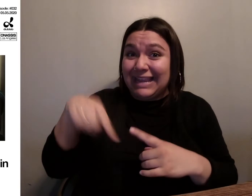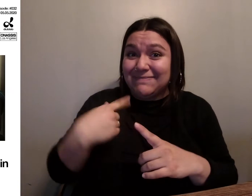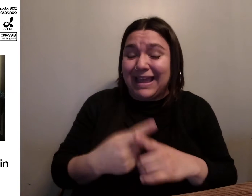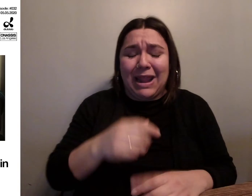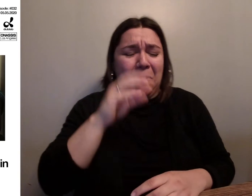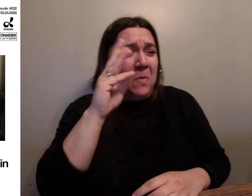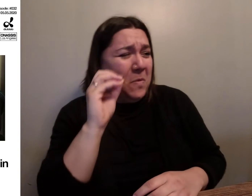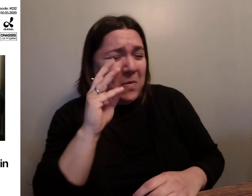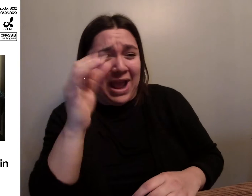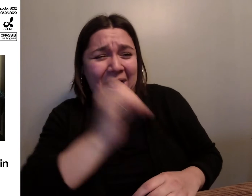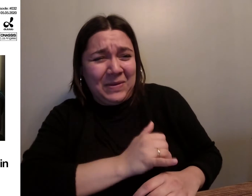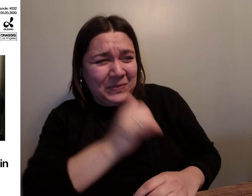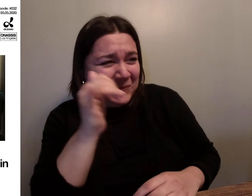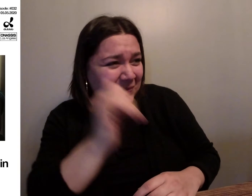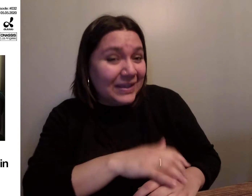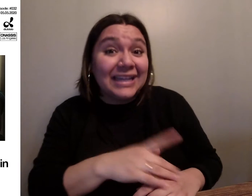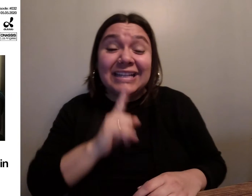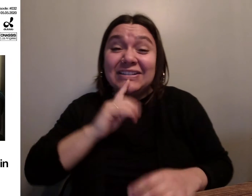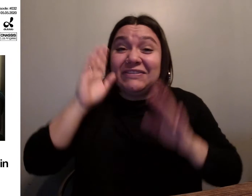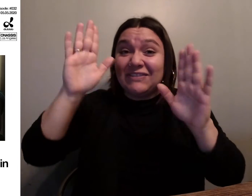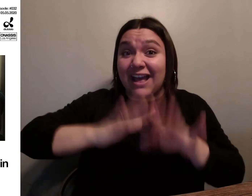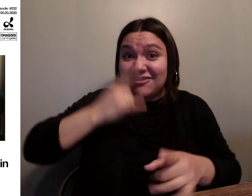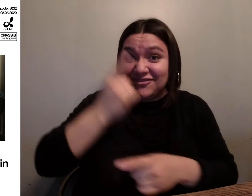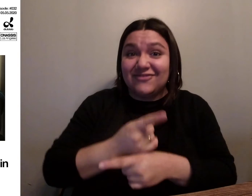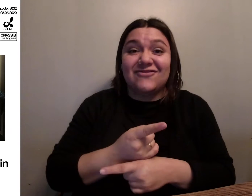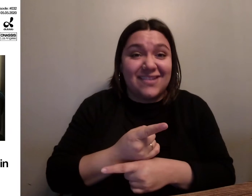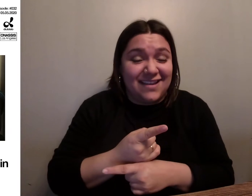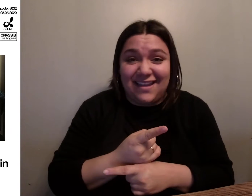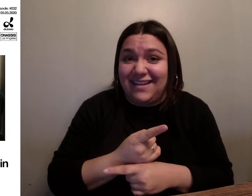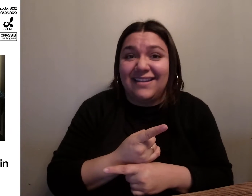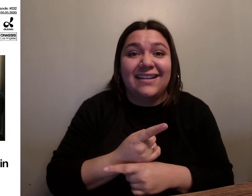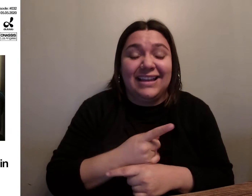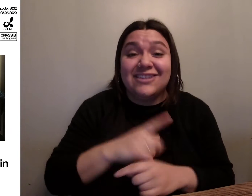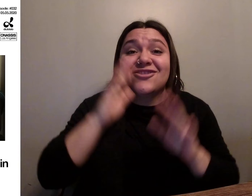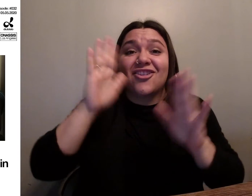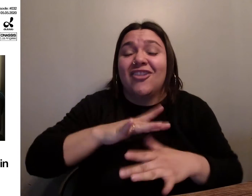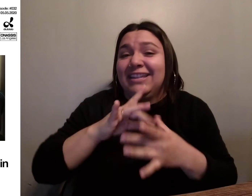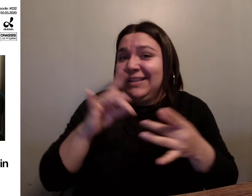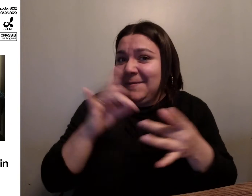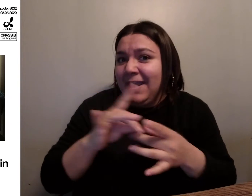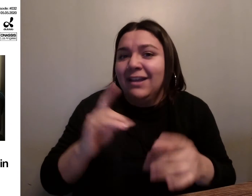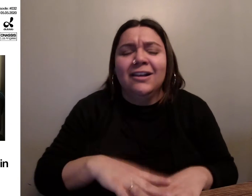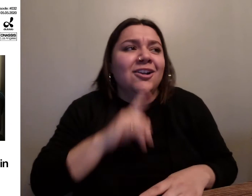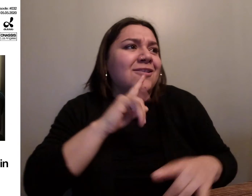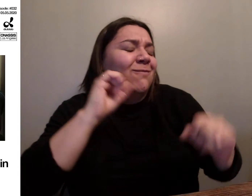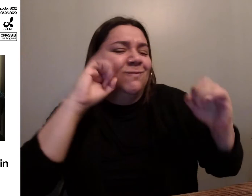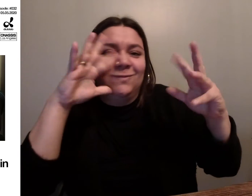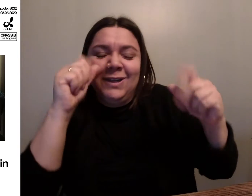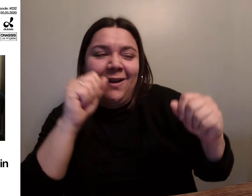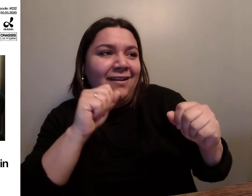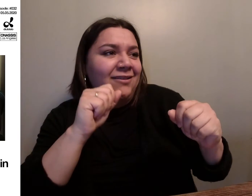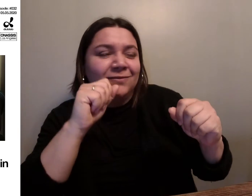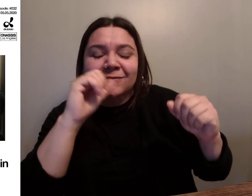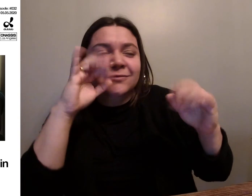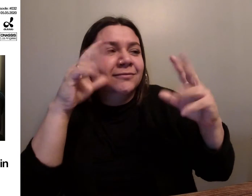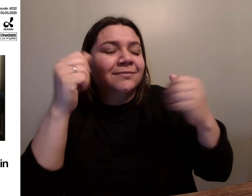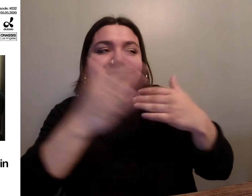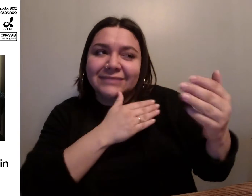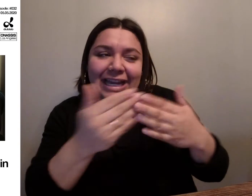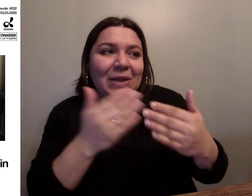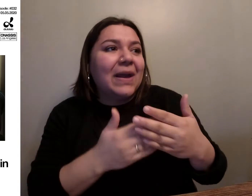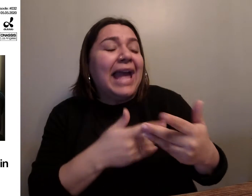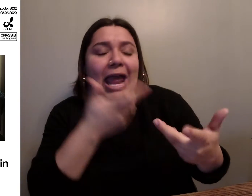really great statement. Incredible. Anyway, let me not interrupt you. I just had to react. Well, yeah,